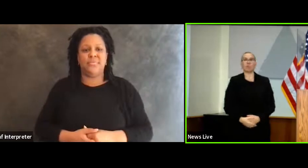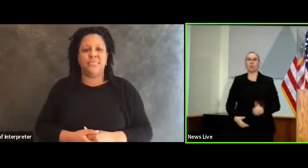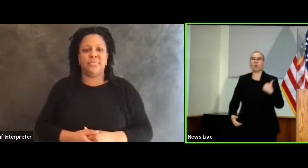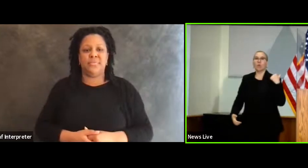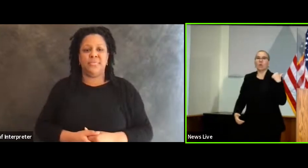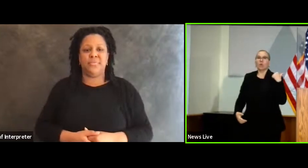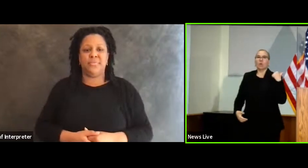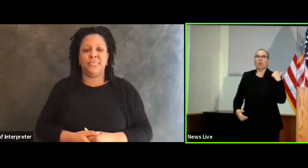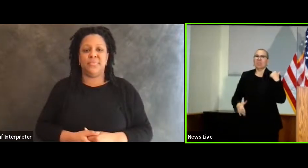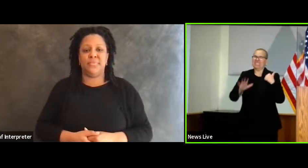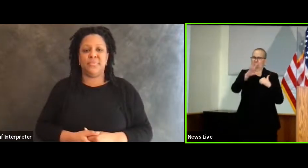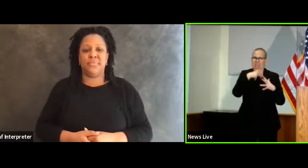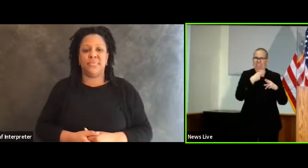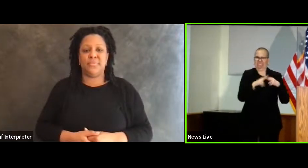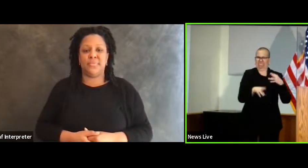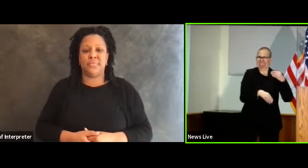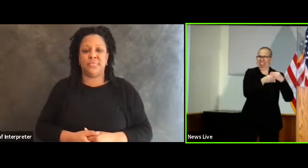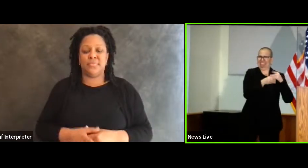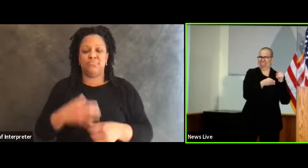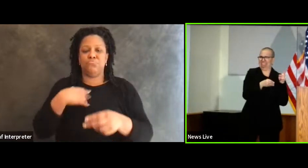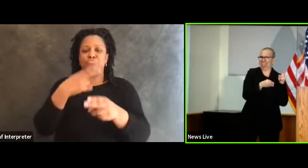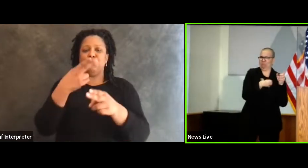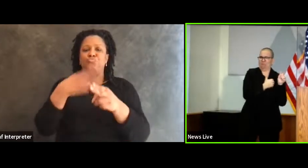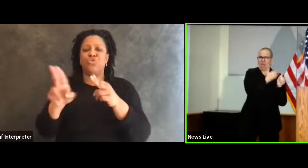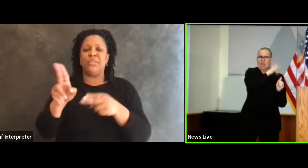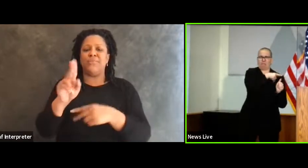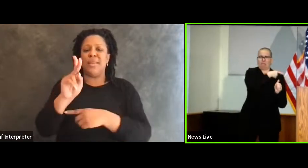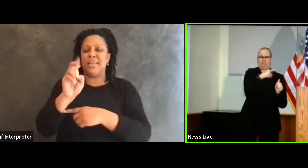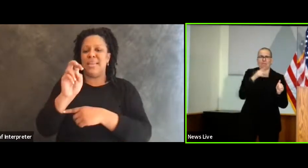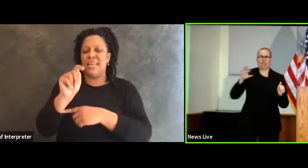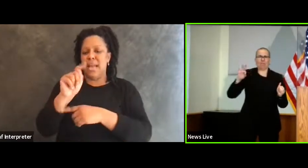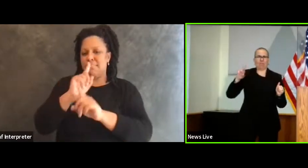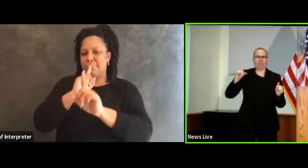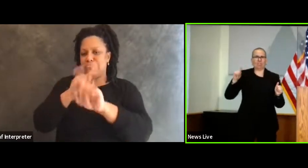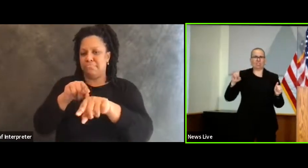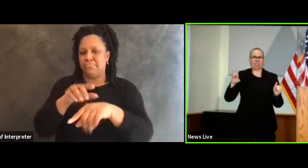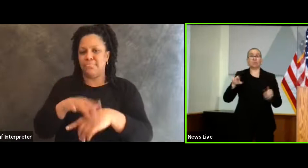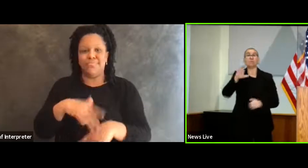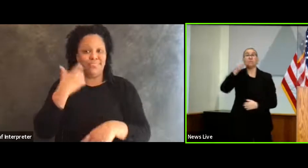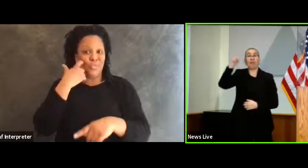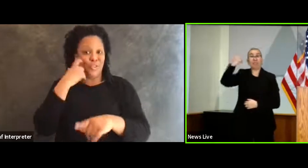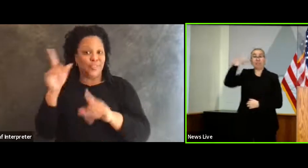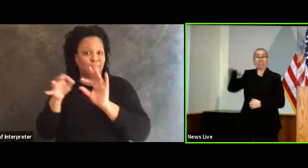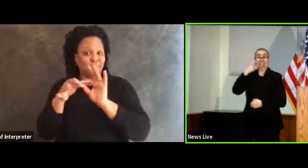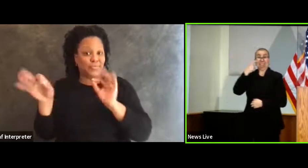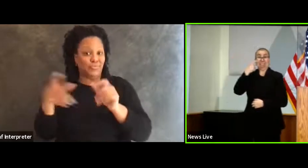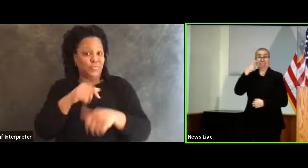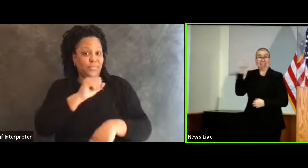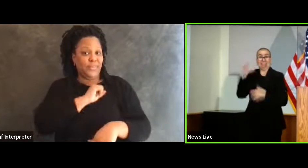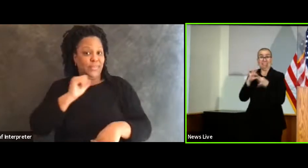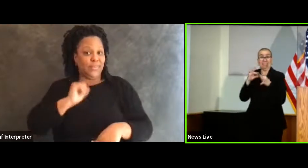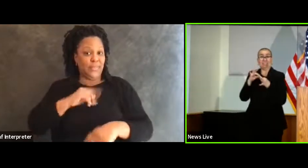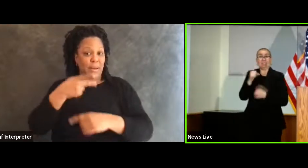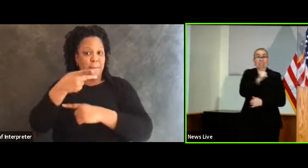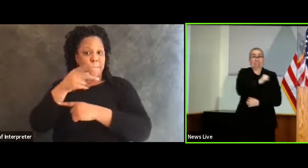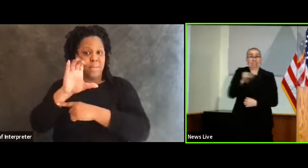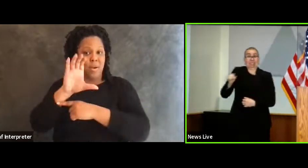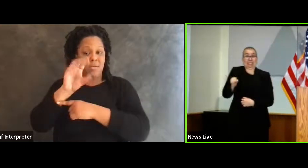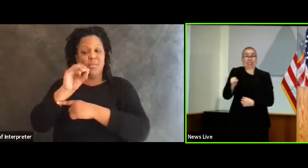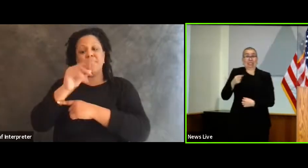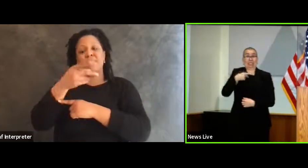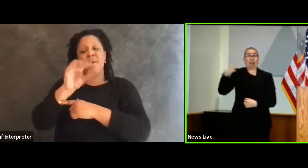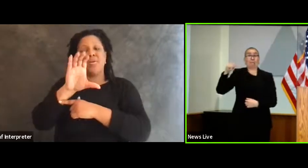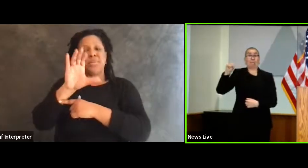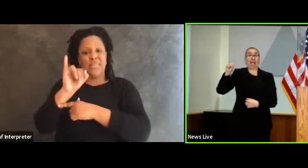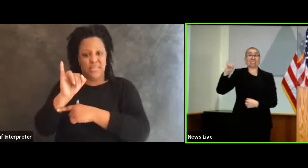Very briefly, I would just say that, the most recent statement from the Senate Posse Caucus talked about prioritizing this particular bill.